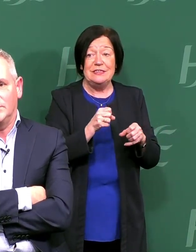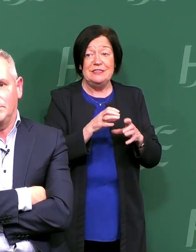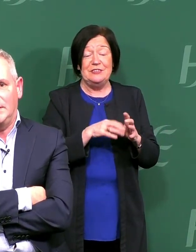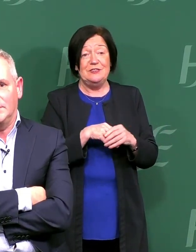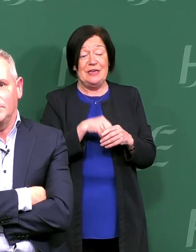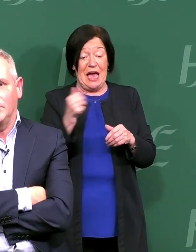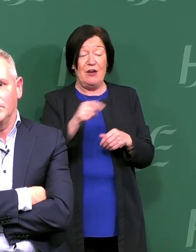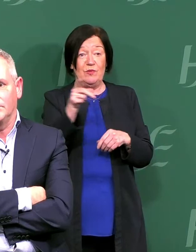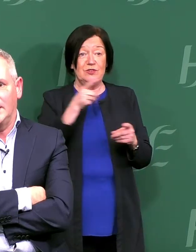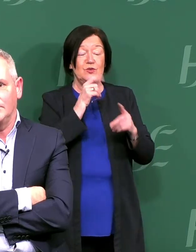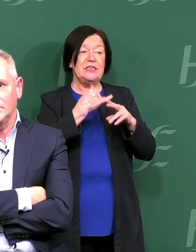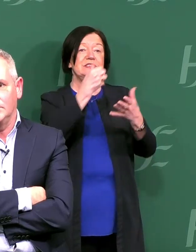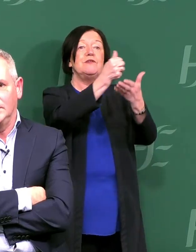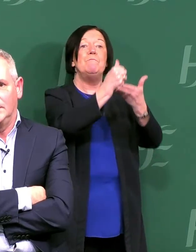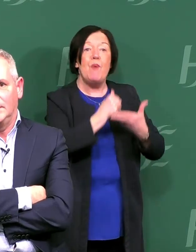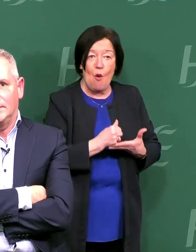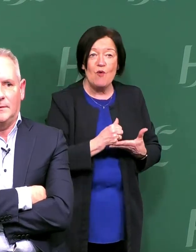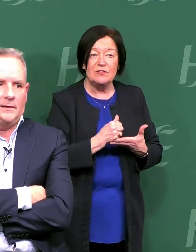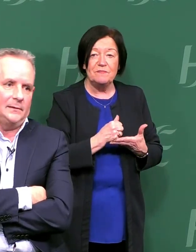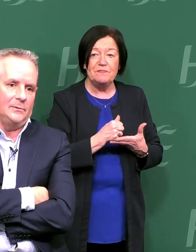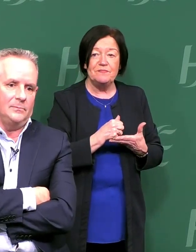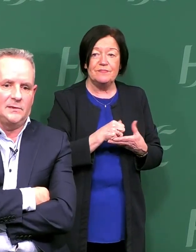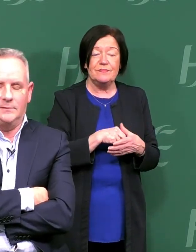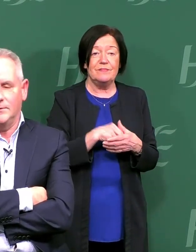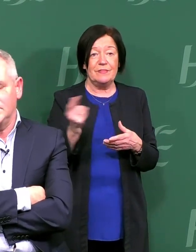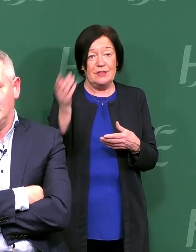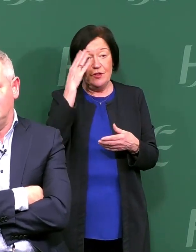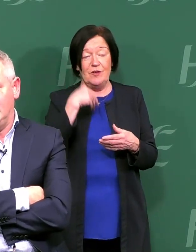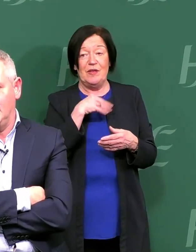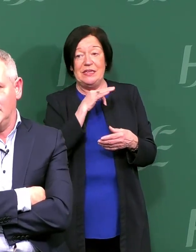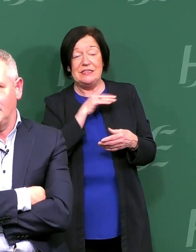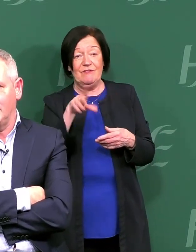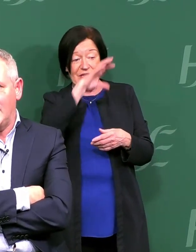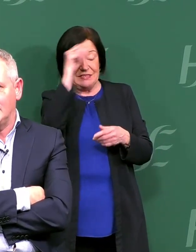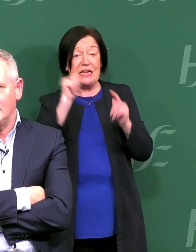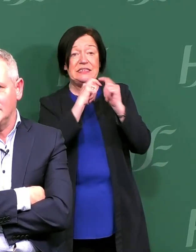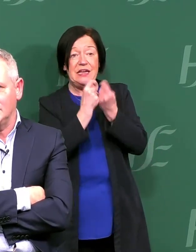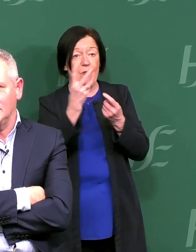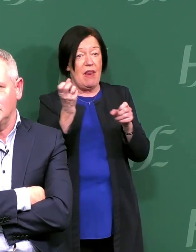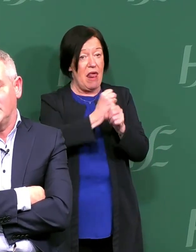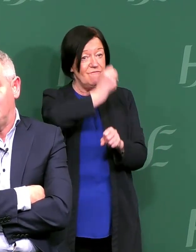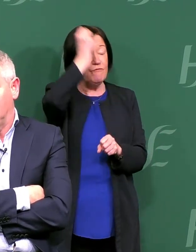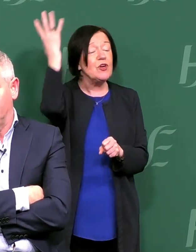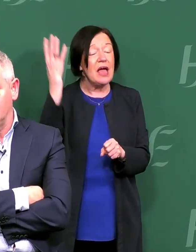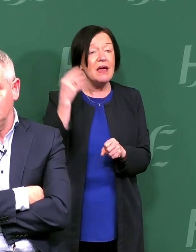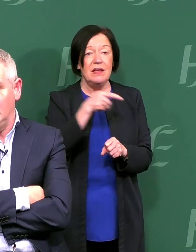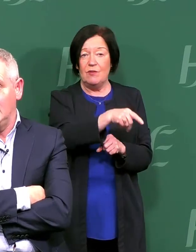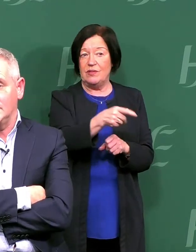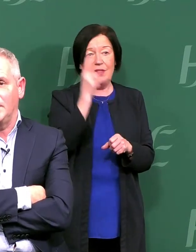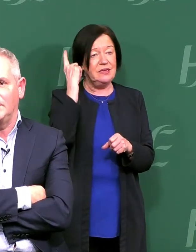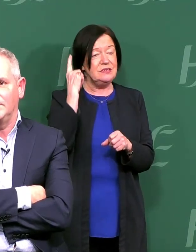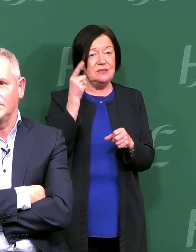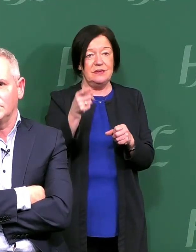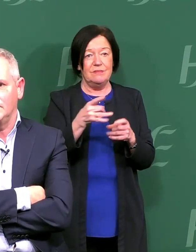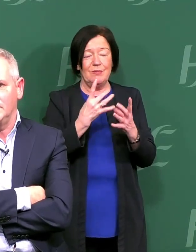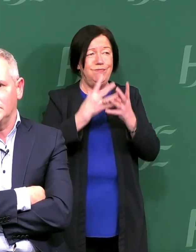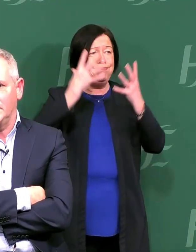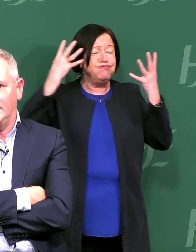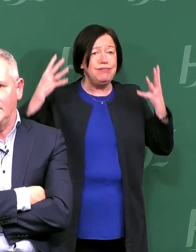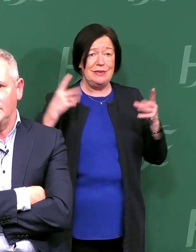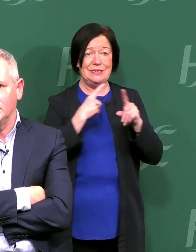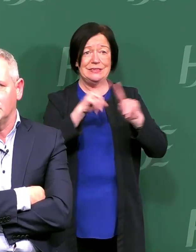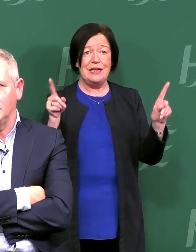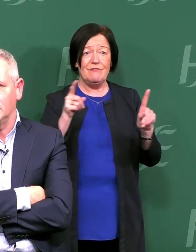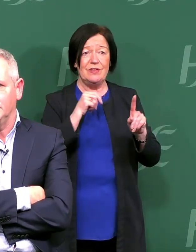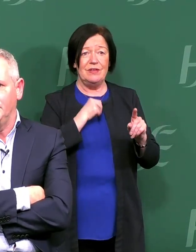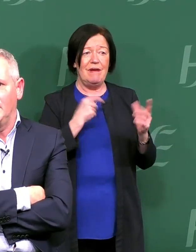been doing has been in support of them. So I know myself and the executive team will never forget that. It's what they've done has made a difference. We've been trying to